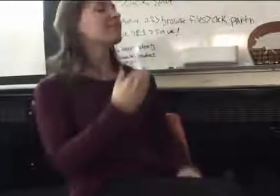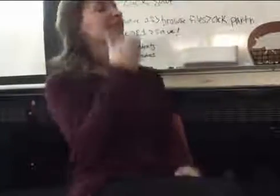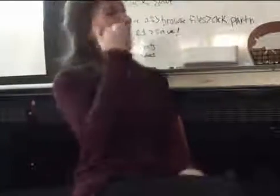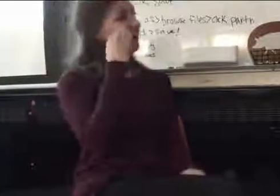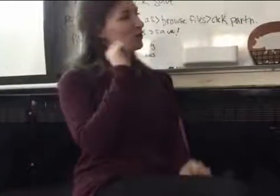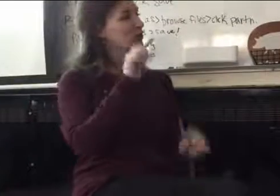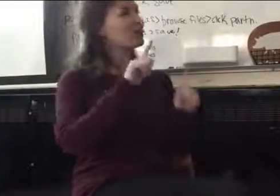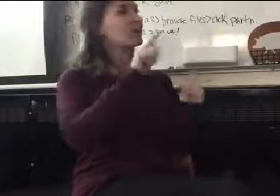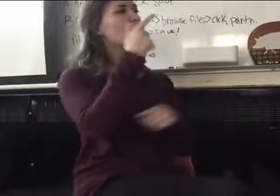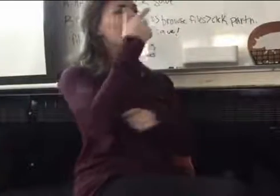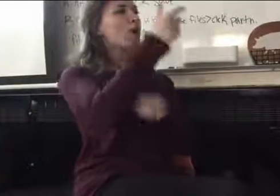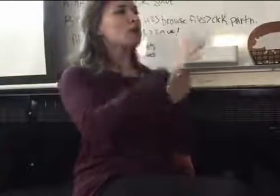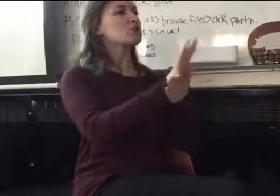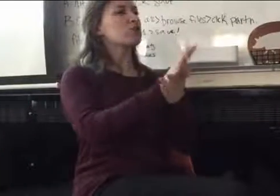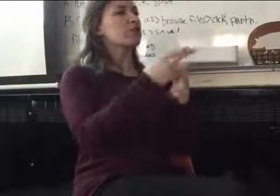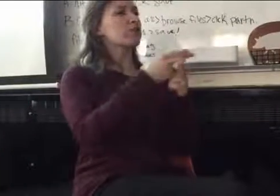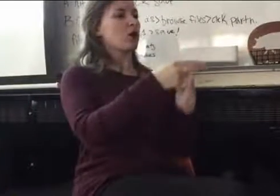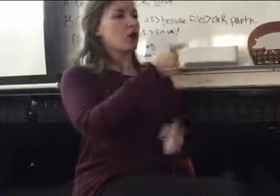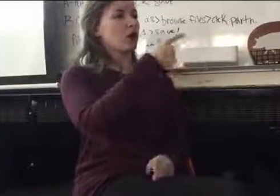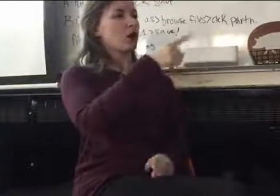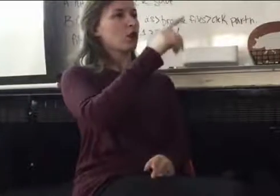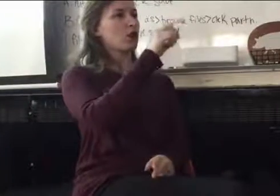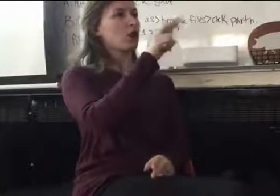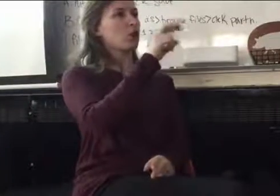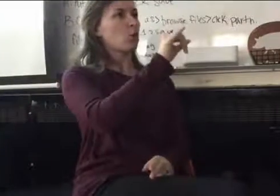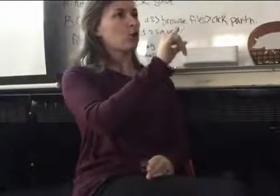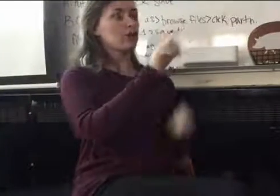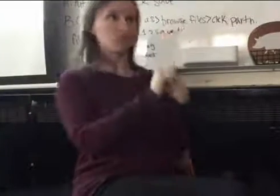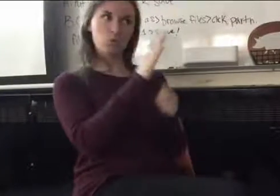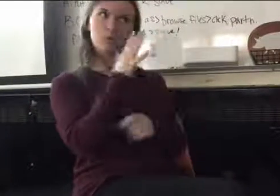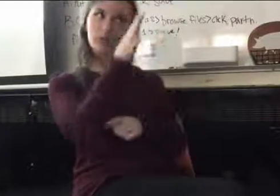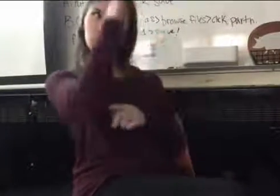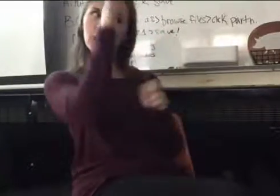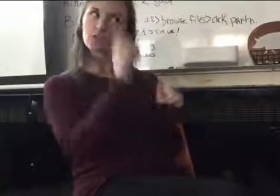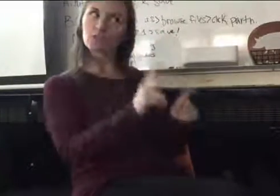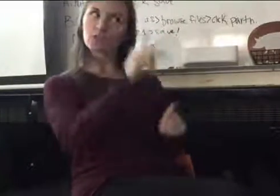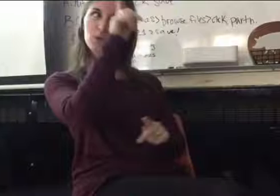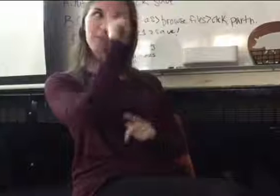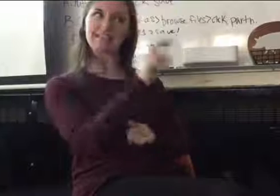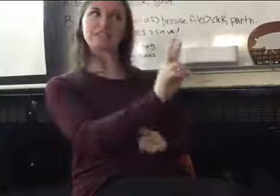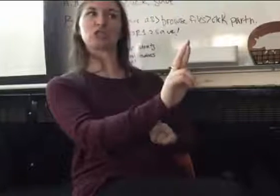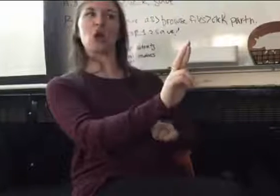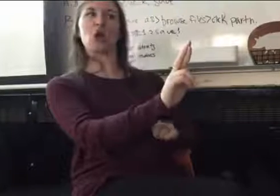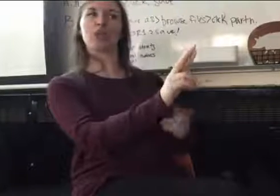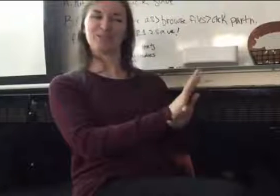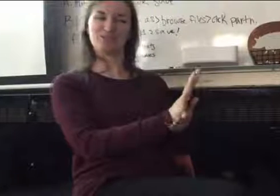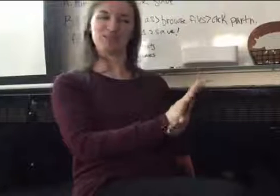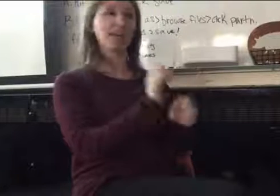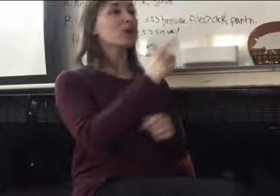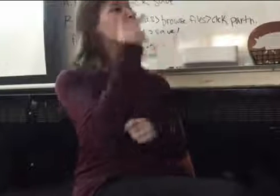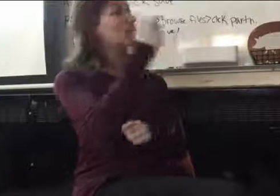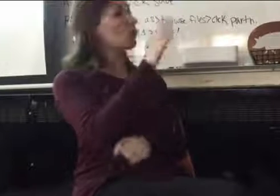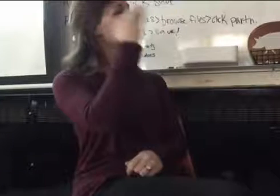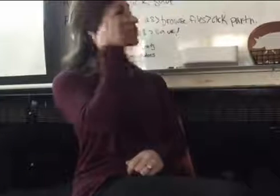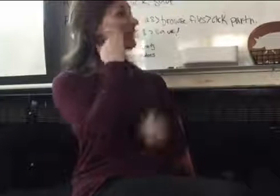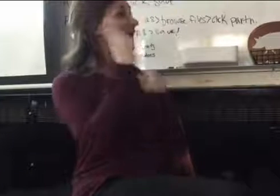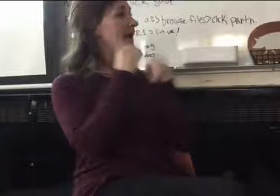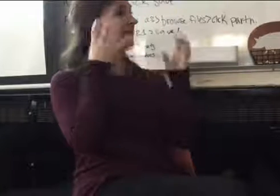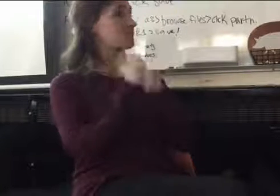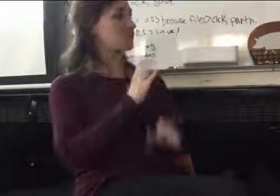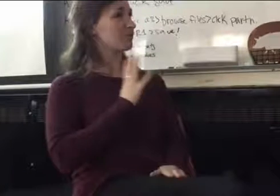watch Glory with your parents' permission because it's rated R, and you can go watch the guy's head explode. So if you want to go do that on your own